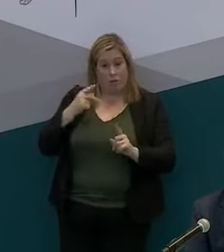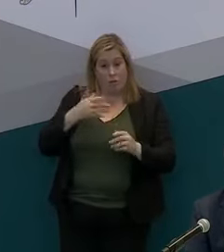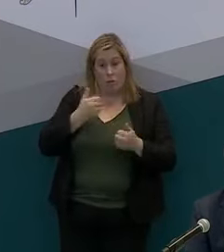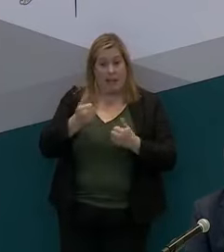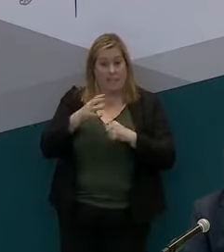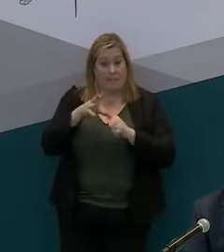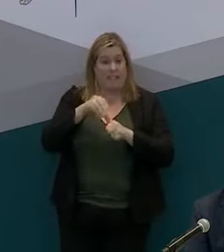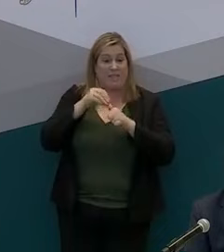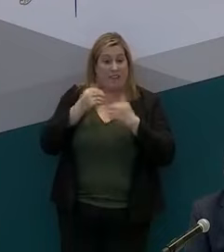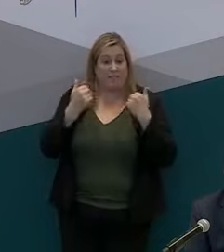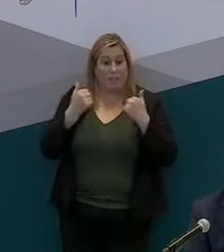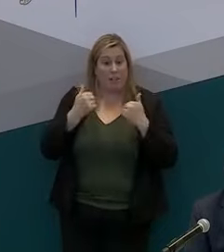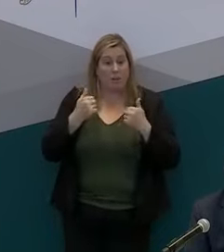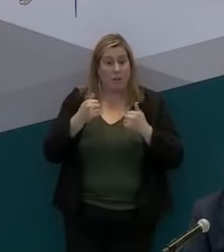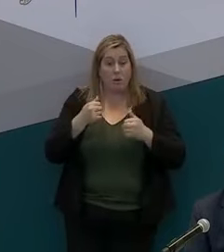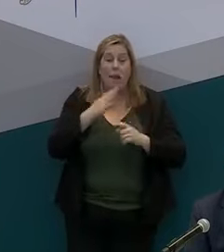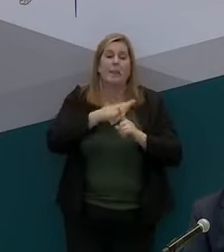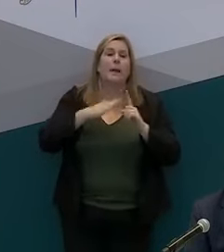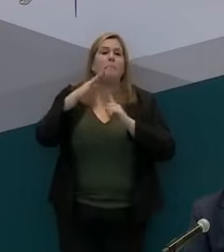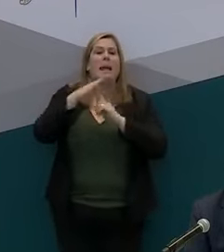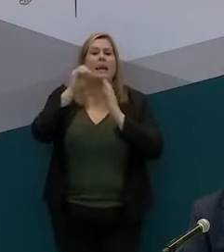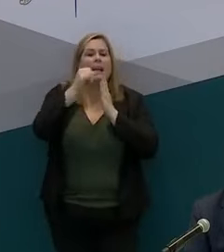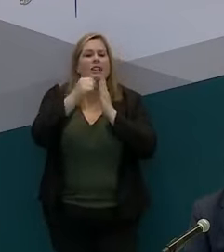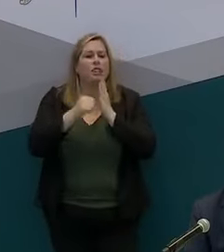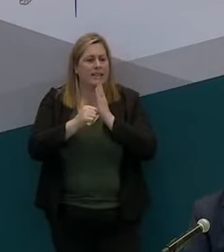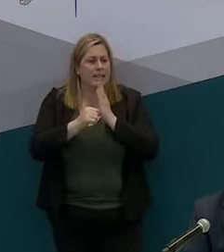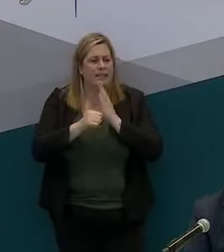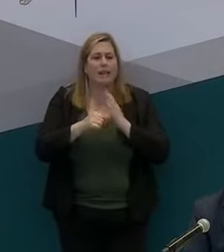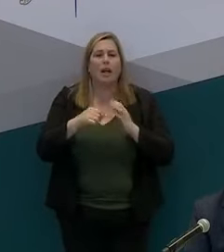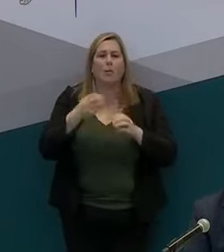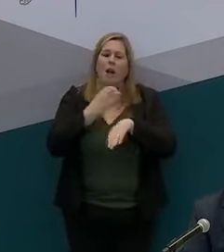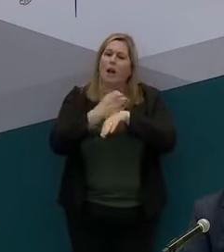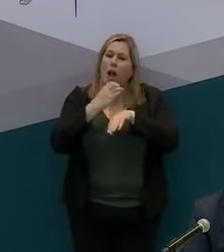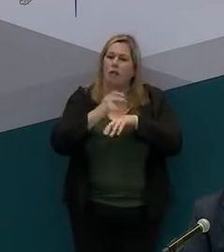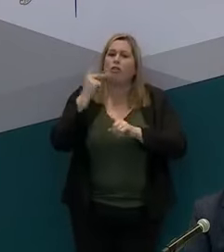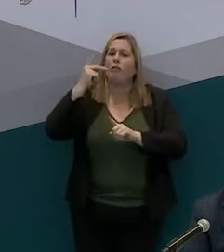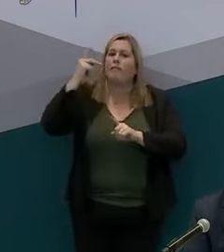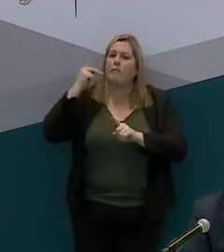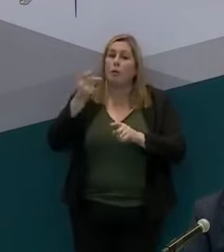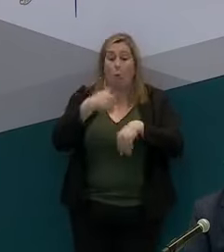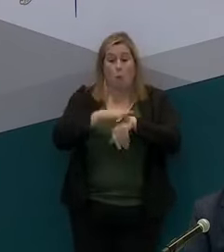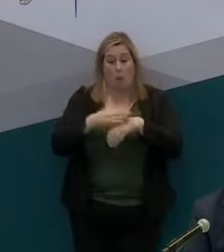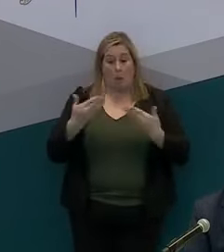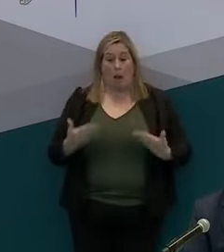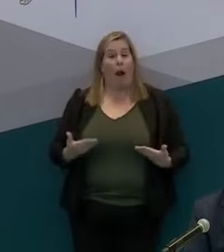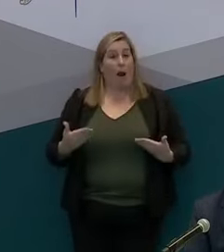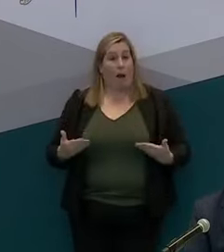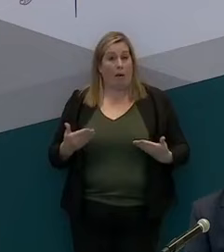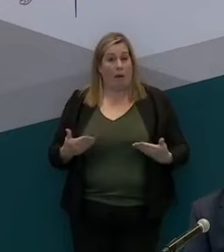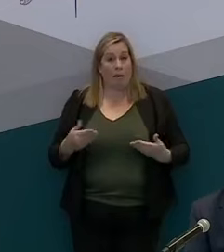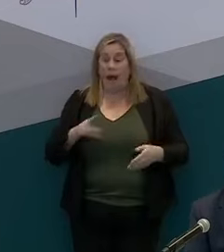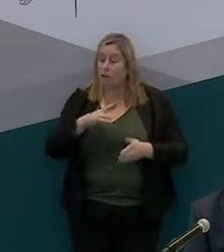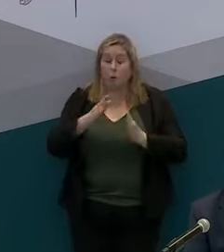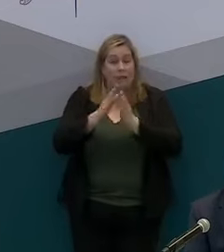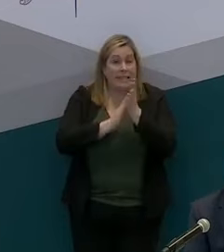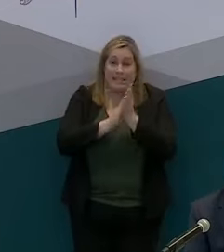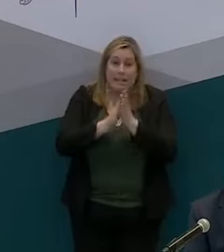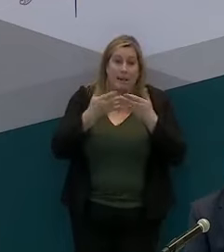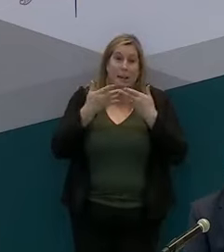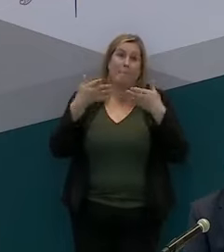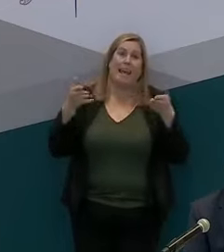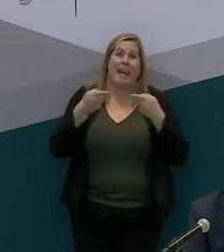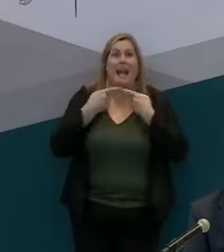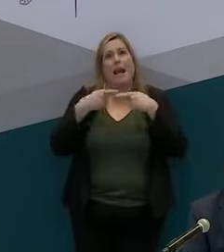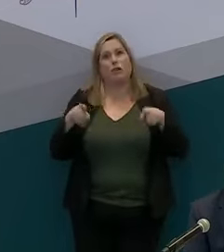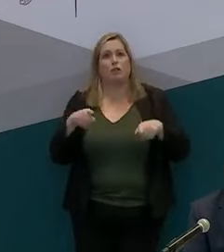you're discussing? So the main item on the agenda, Shane, is a constant review of where we're at. I don't anticipate big announcements, if that's what